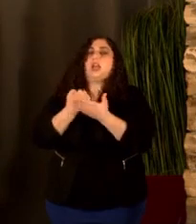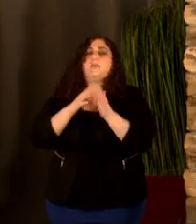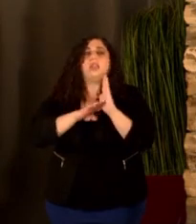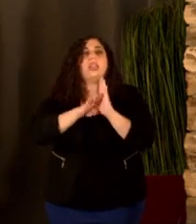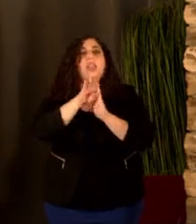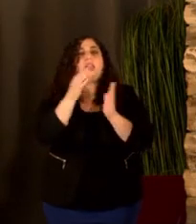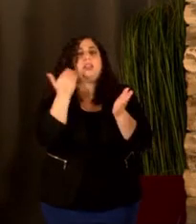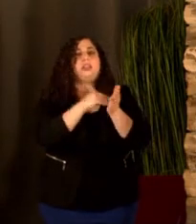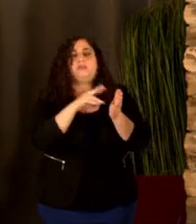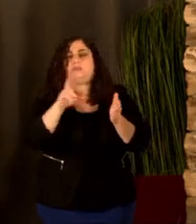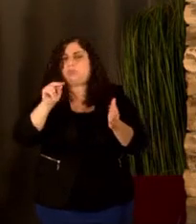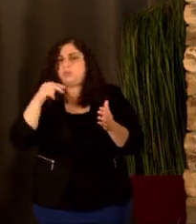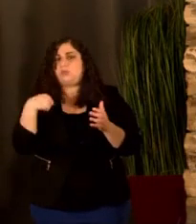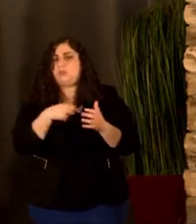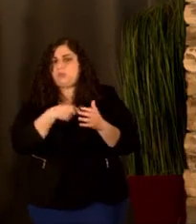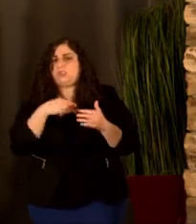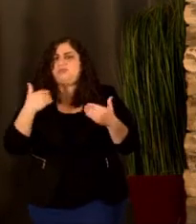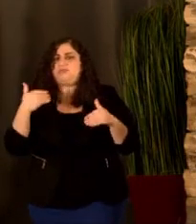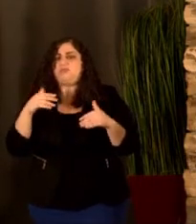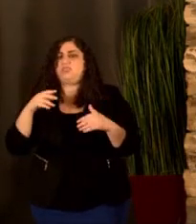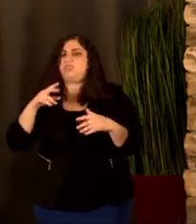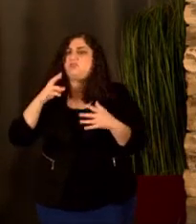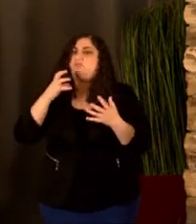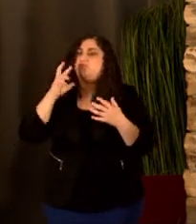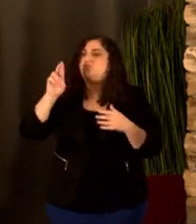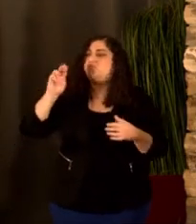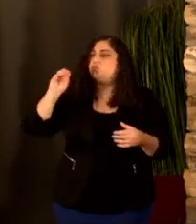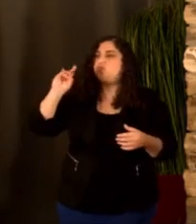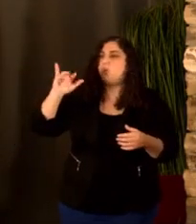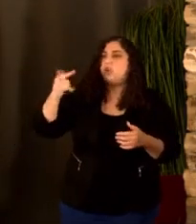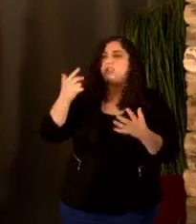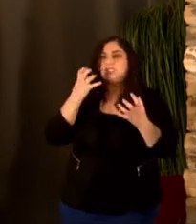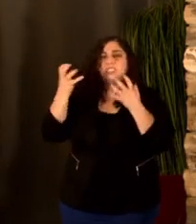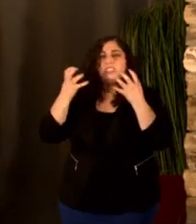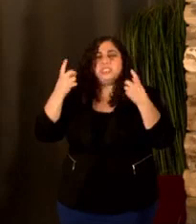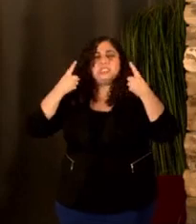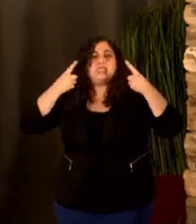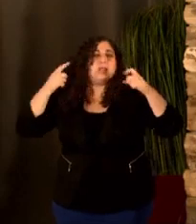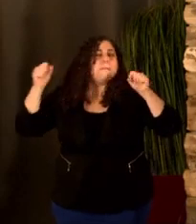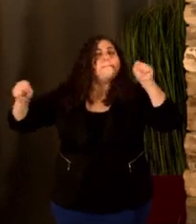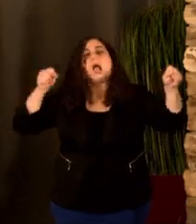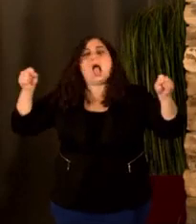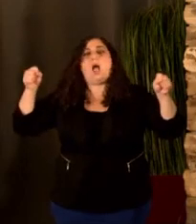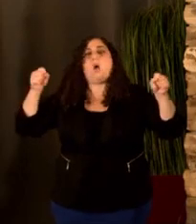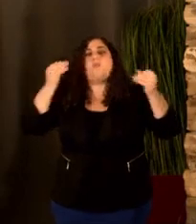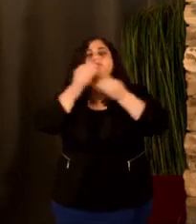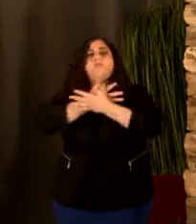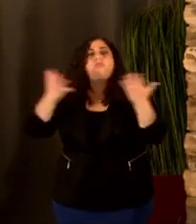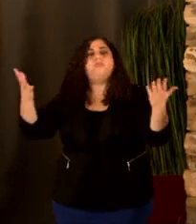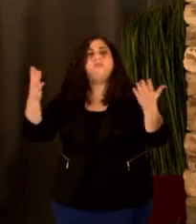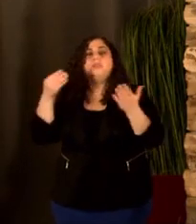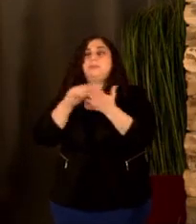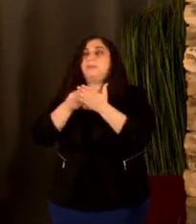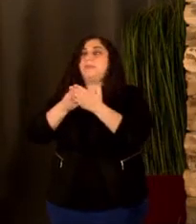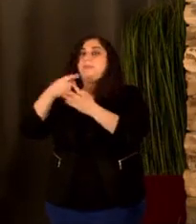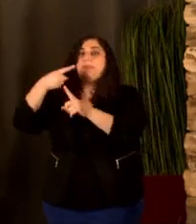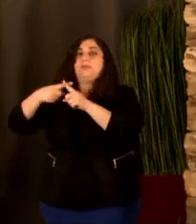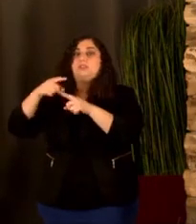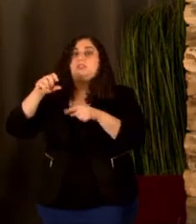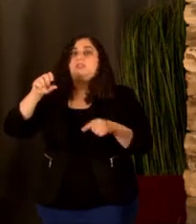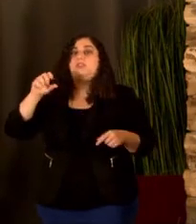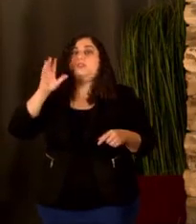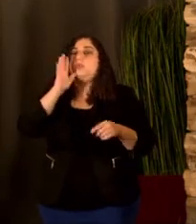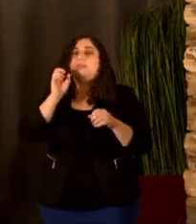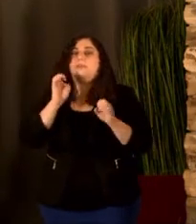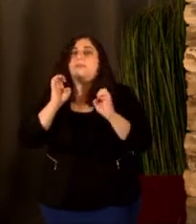we announced historic budget surplus. And yesterday we announced we're giving back the largest tax rebate in